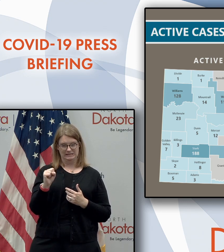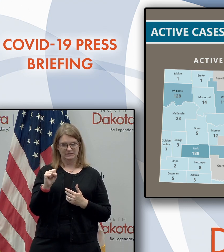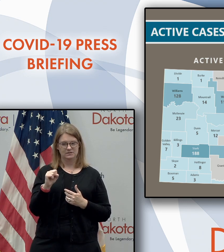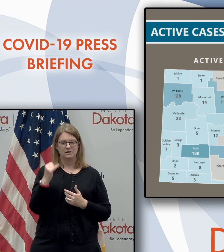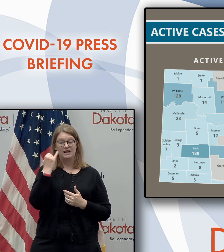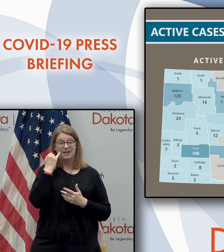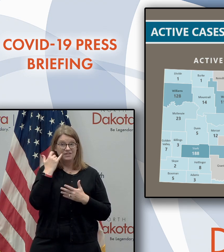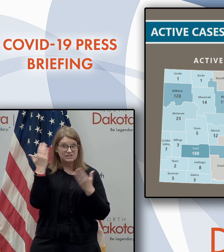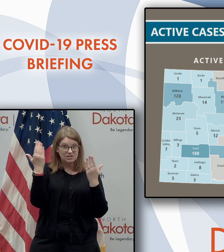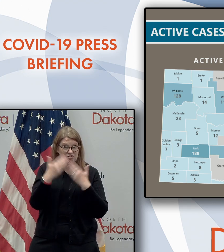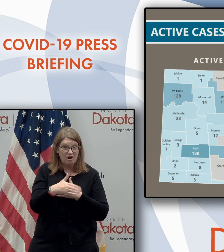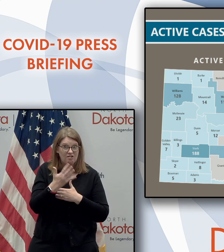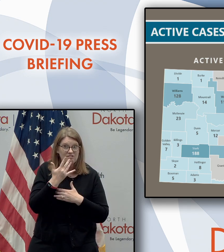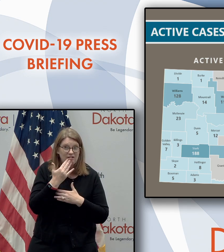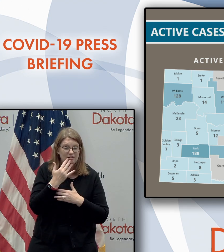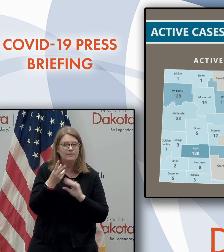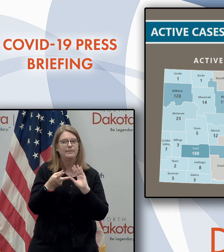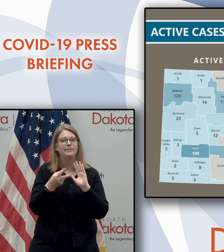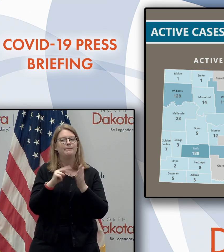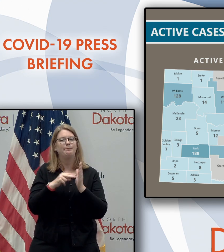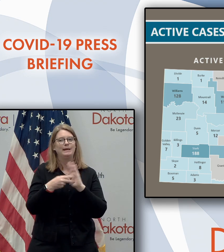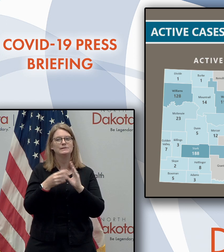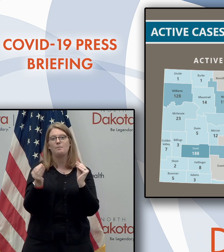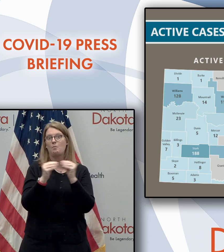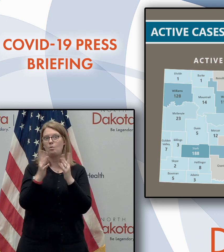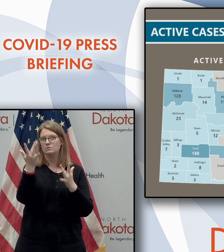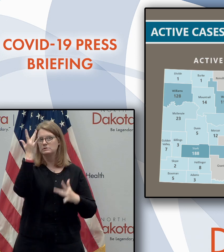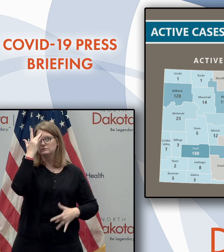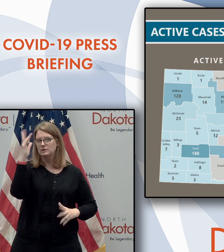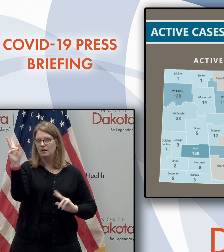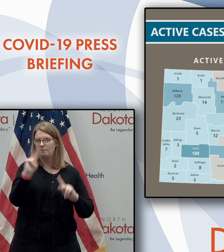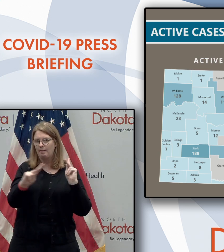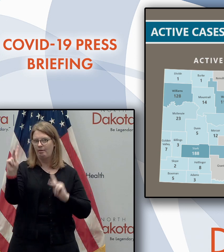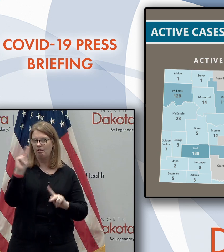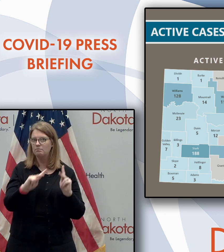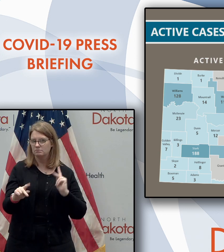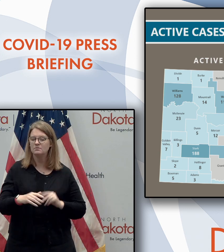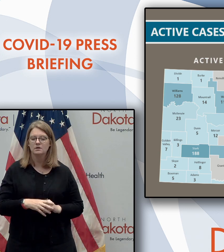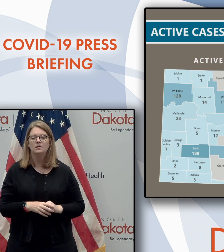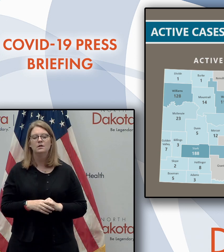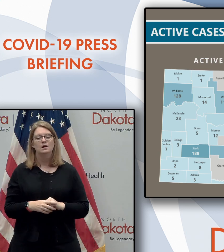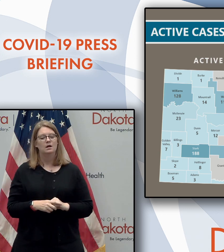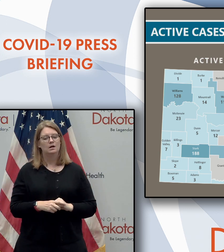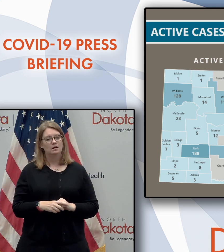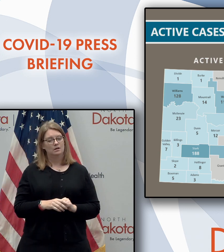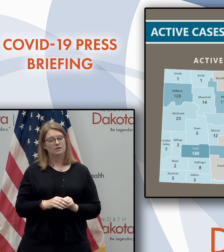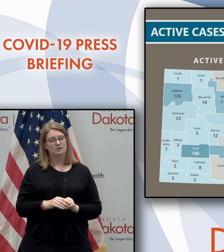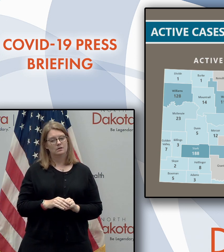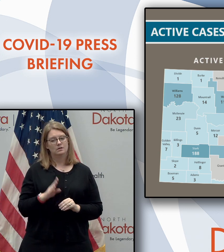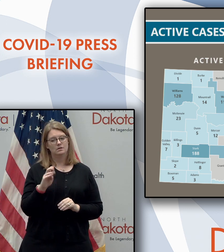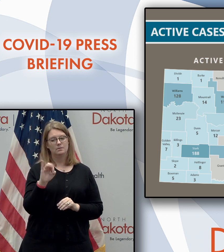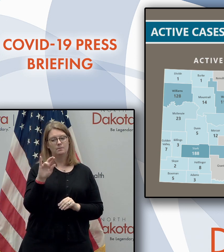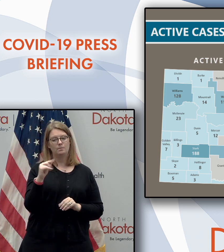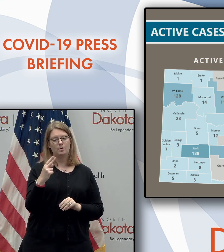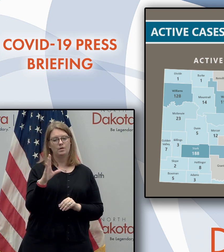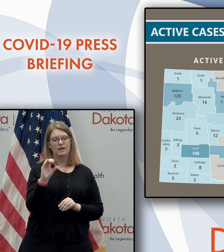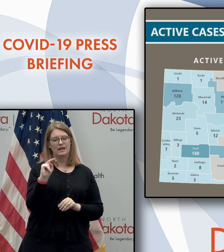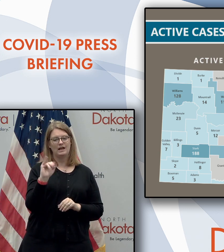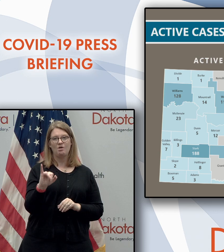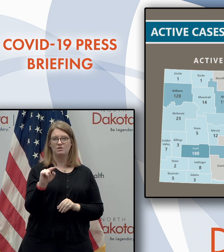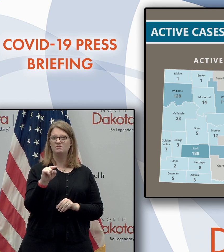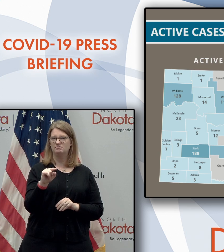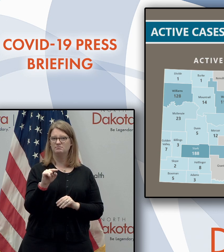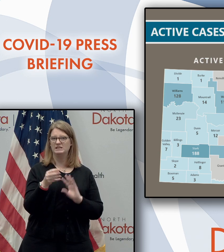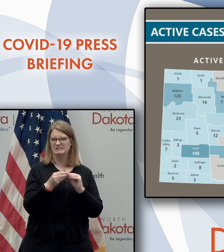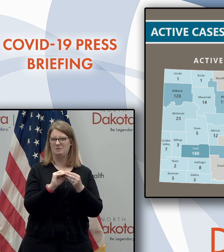the county, the higher the numerator, which is, again, just the number of cases. Burleigh County leads the